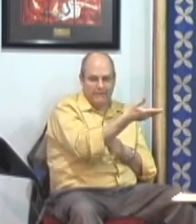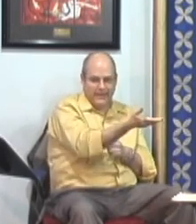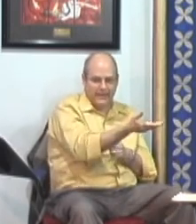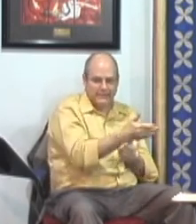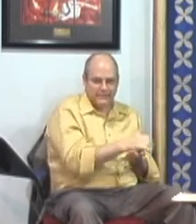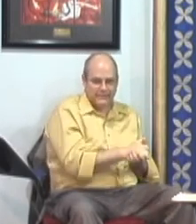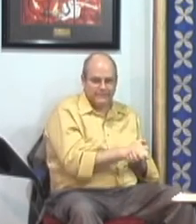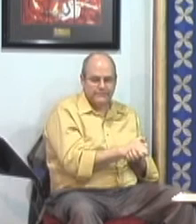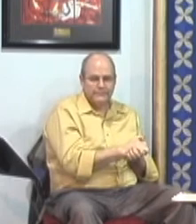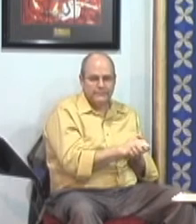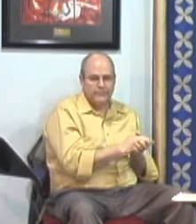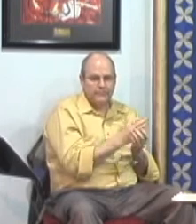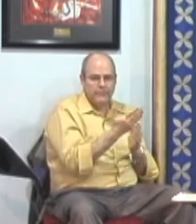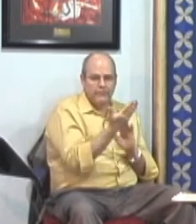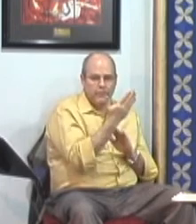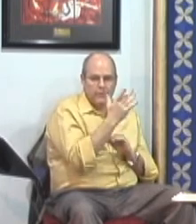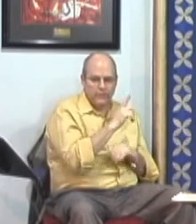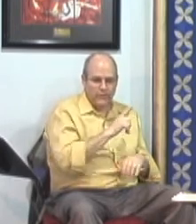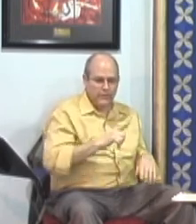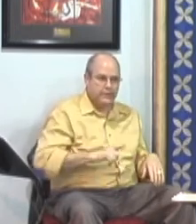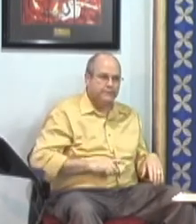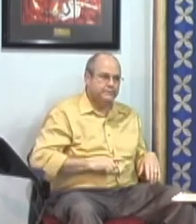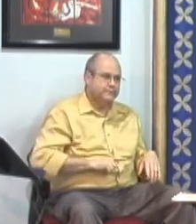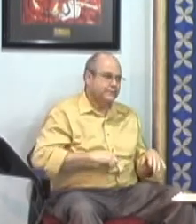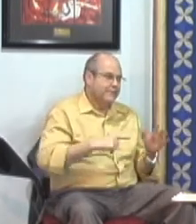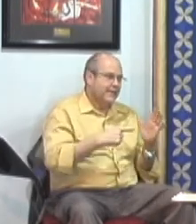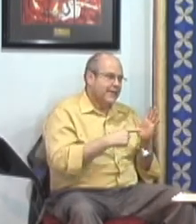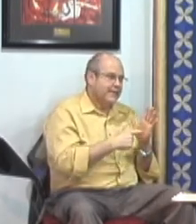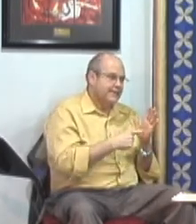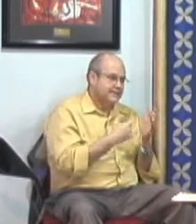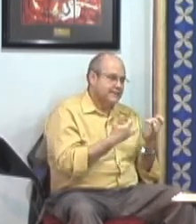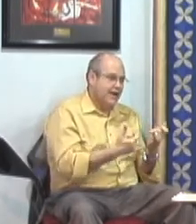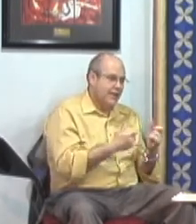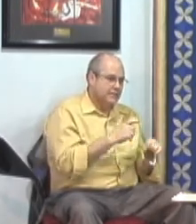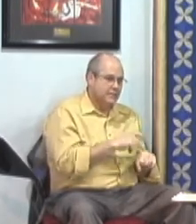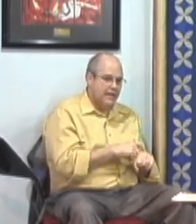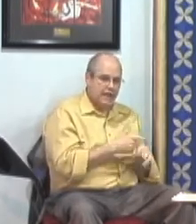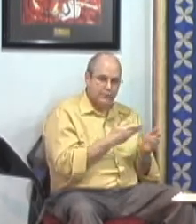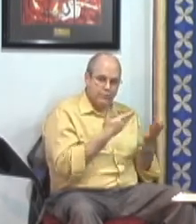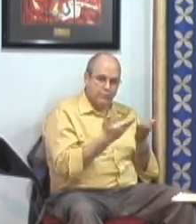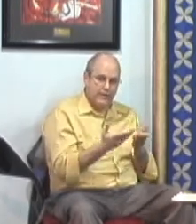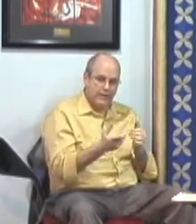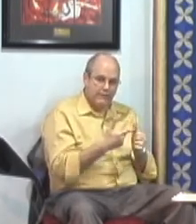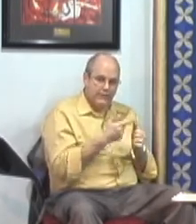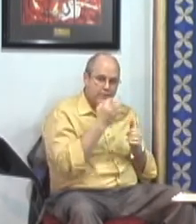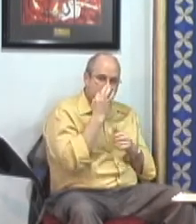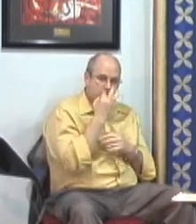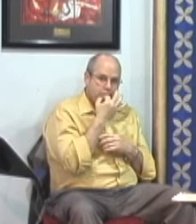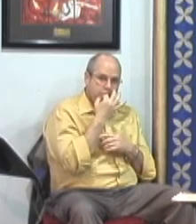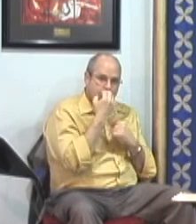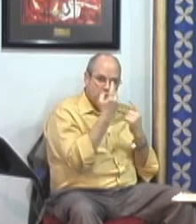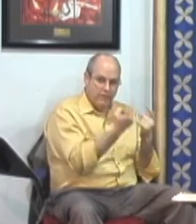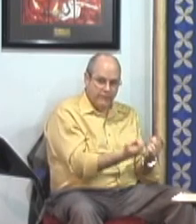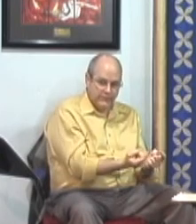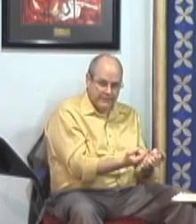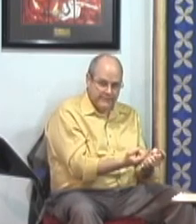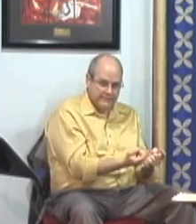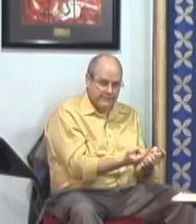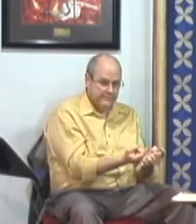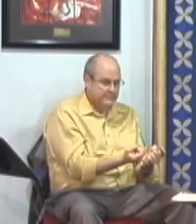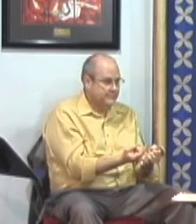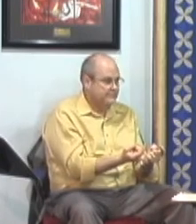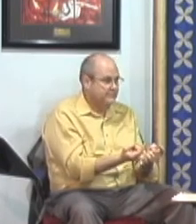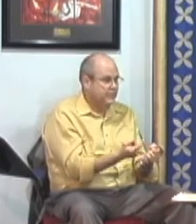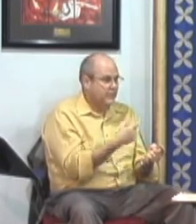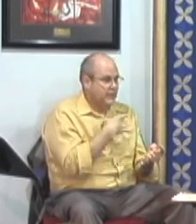first fruits, before the Lord. And also, this is a time to bring a first fruits offering. We talked about this the last couple of weeks. And